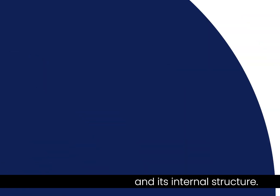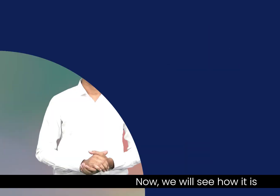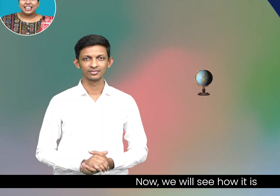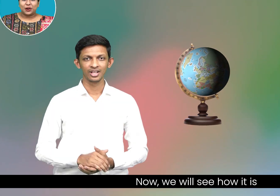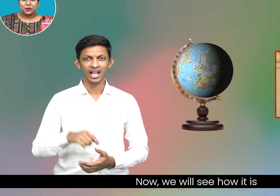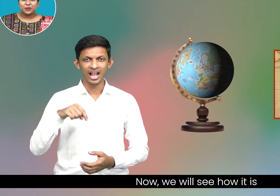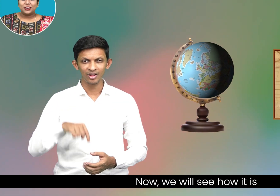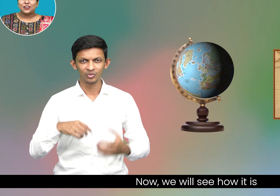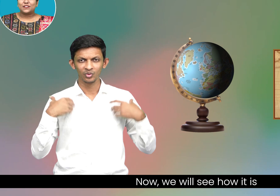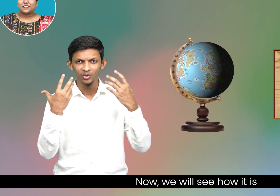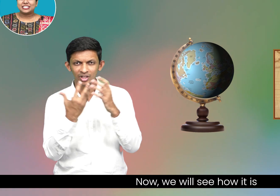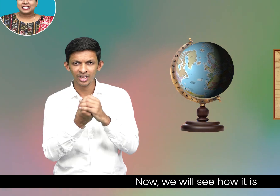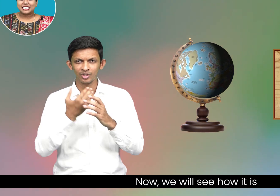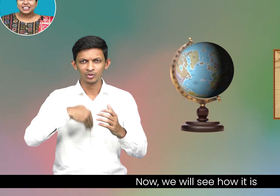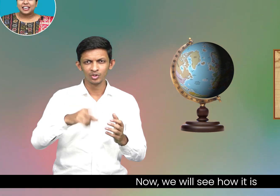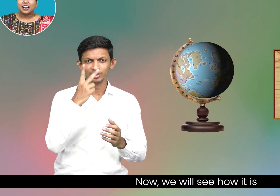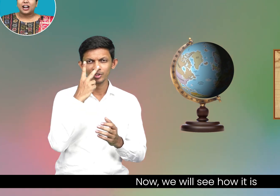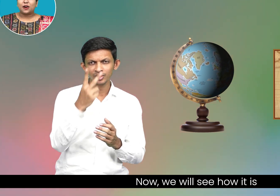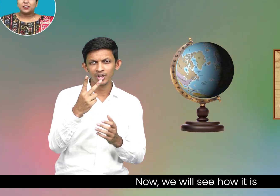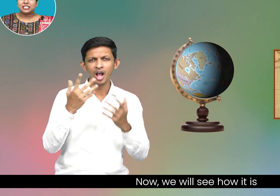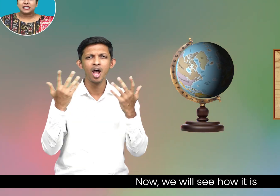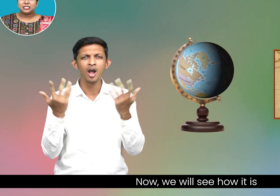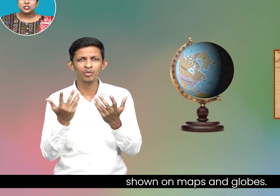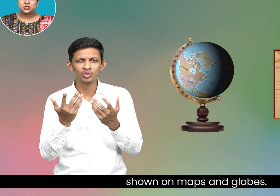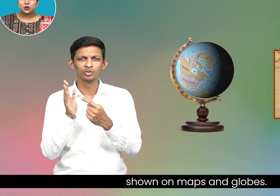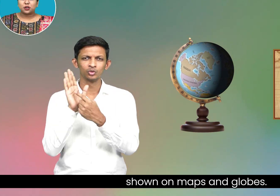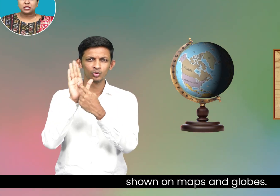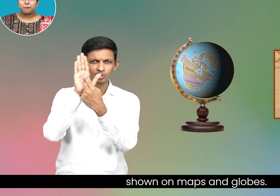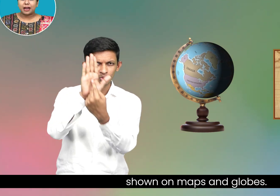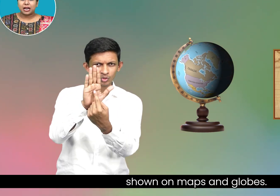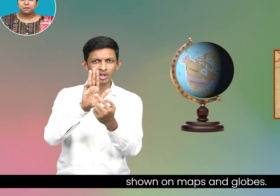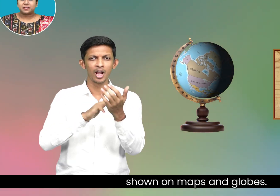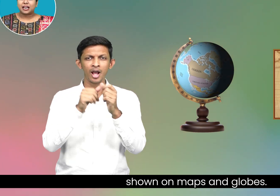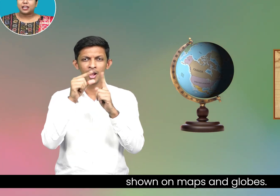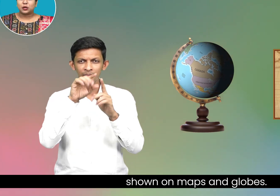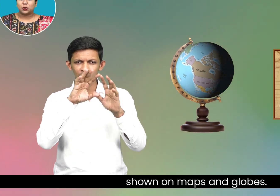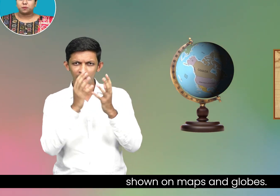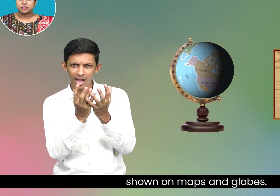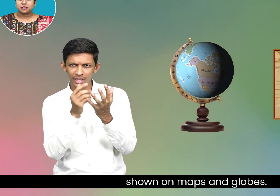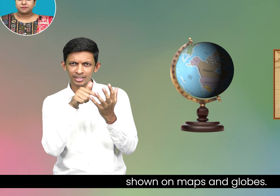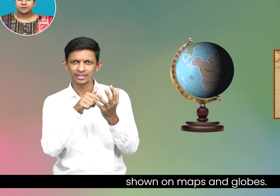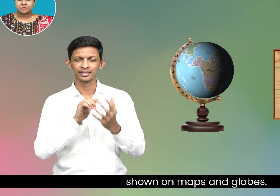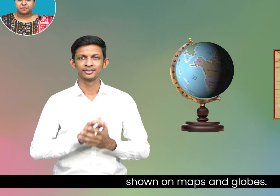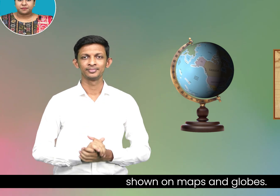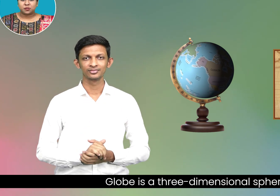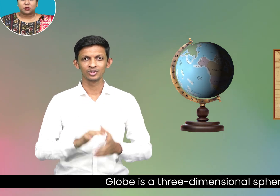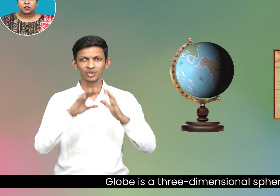Now, we will see how it is shown on the maps and globes.